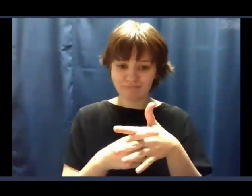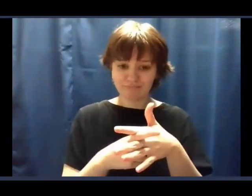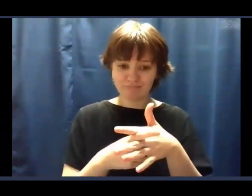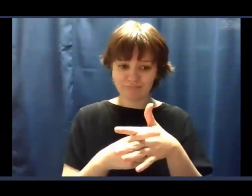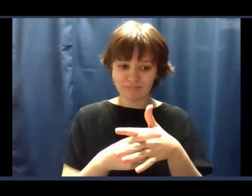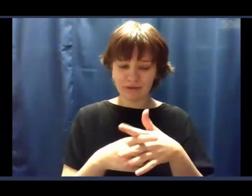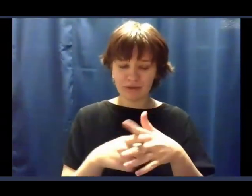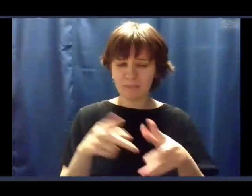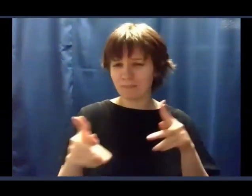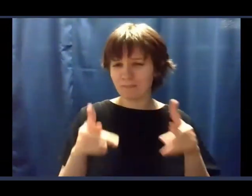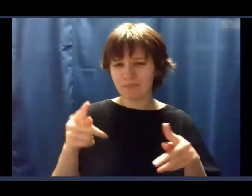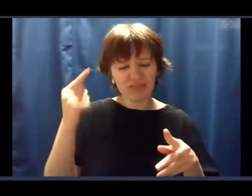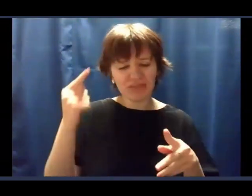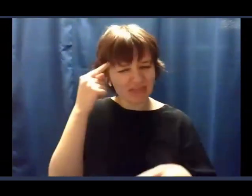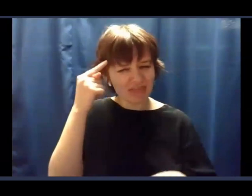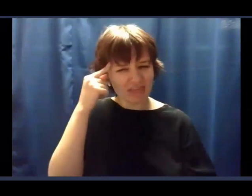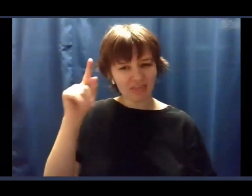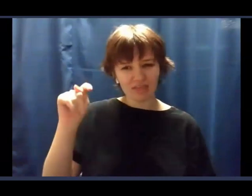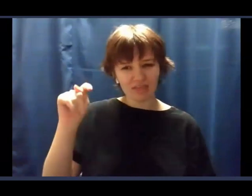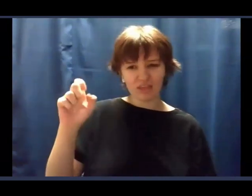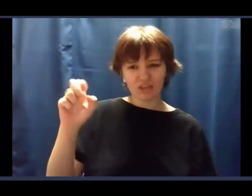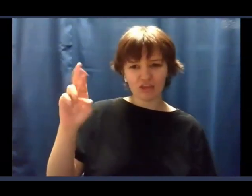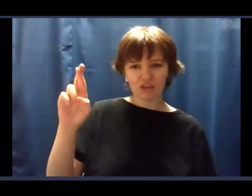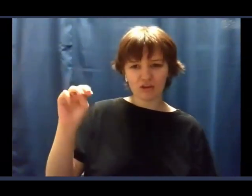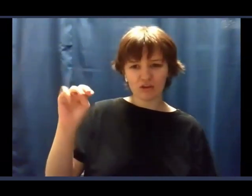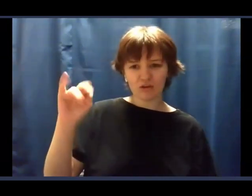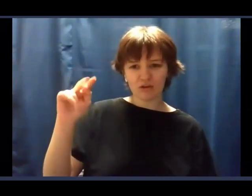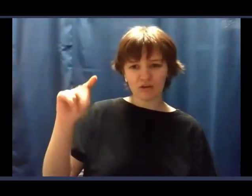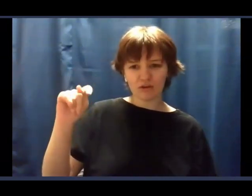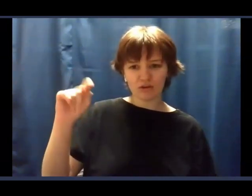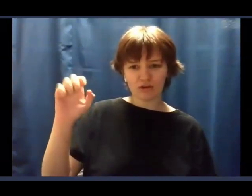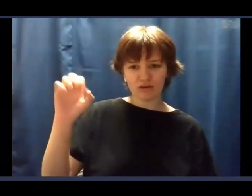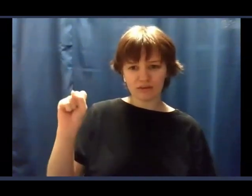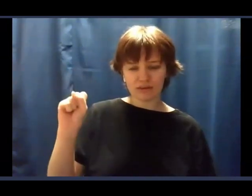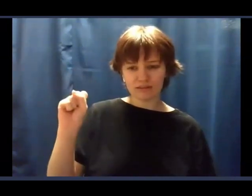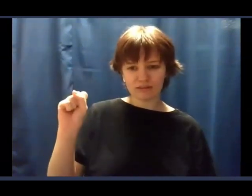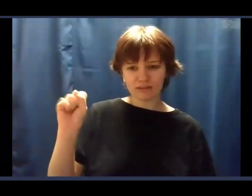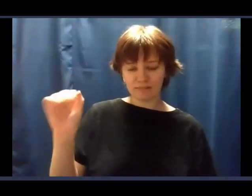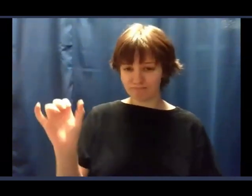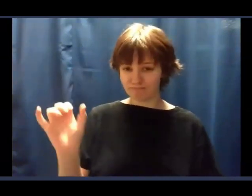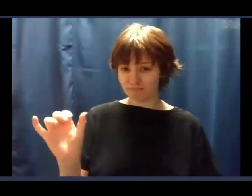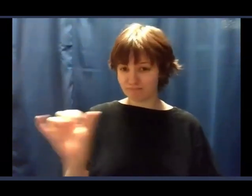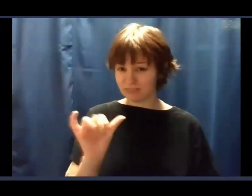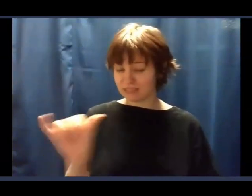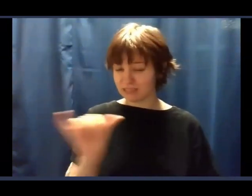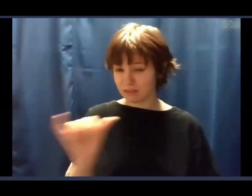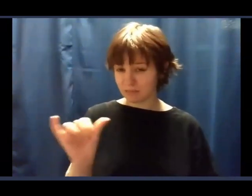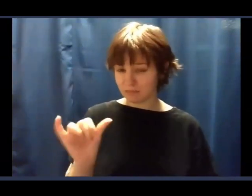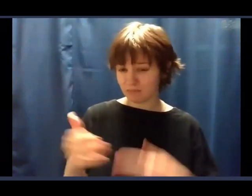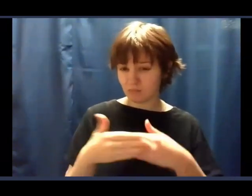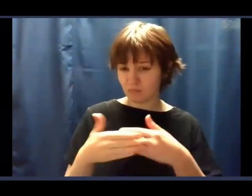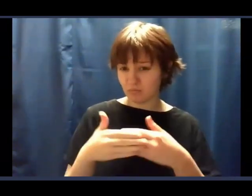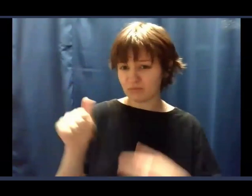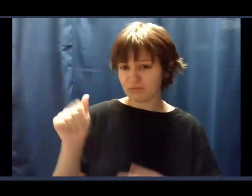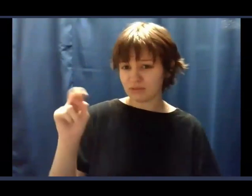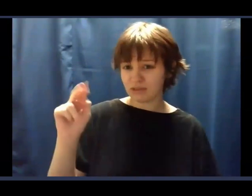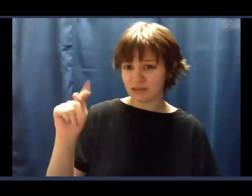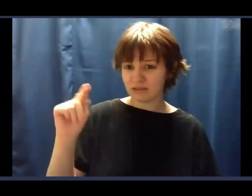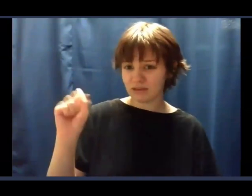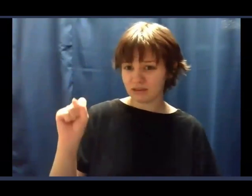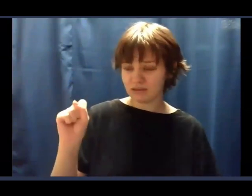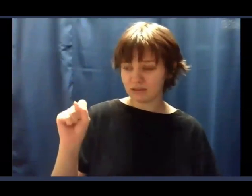still look kind of the same. Ants as individuals are kind